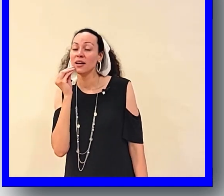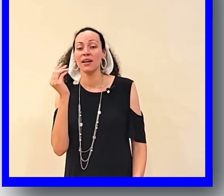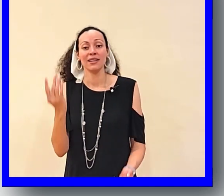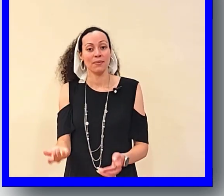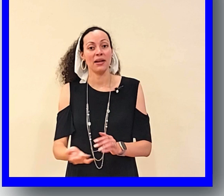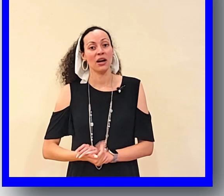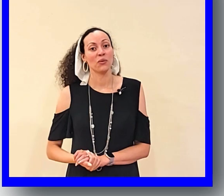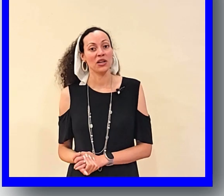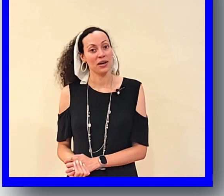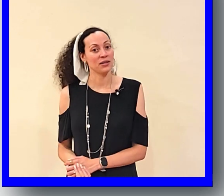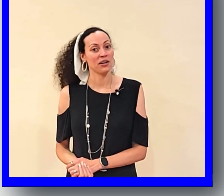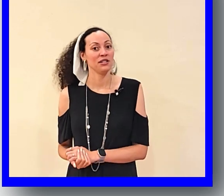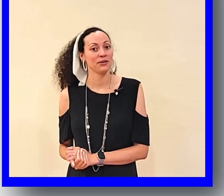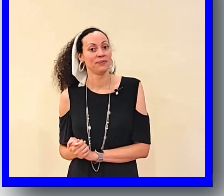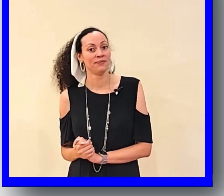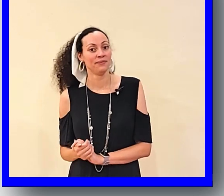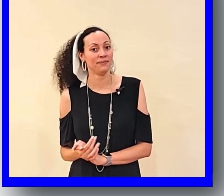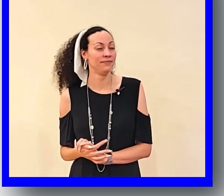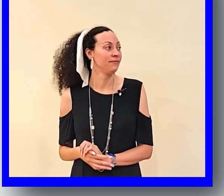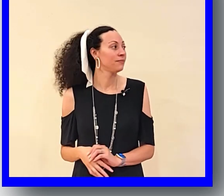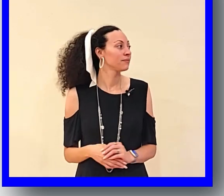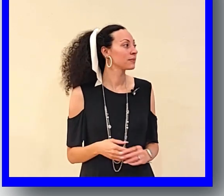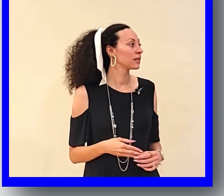home, depending on what you guys want to do.